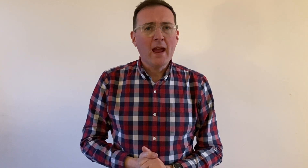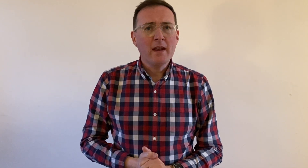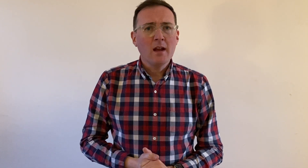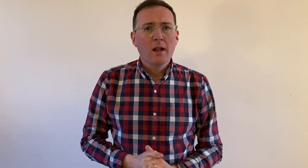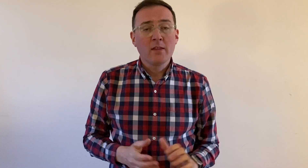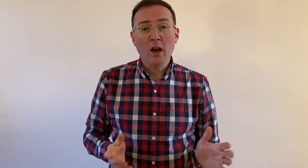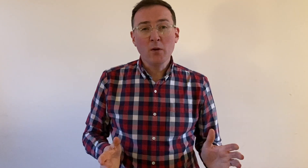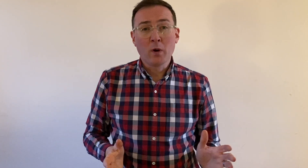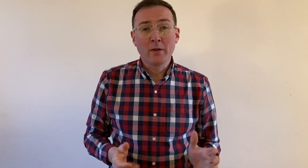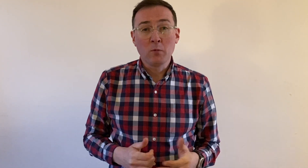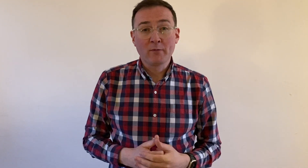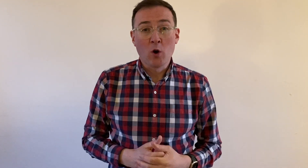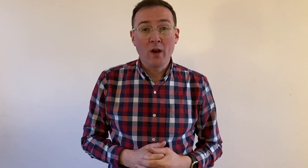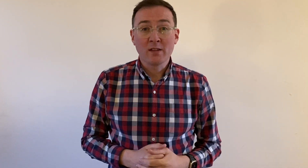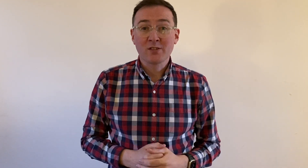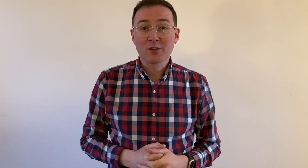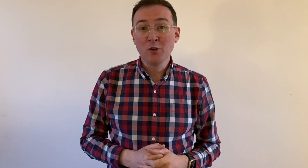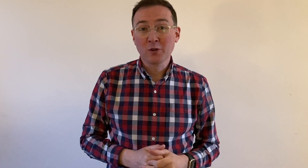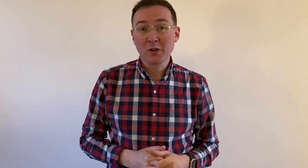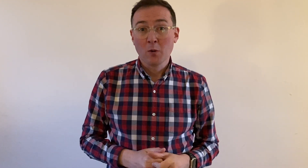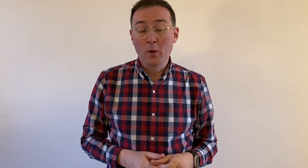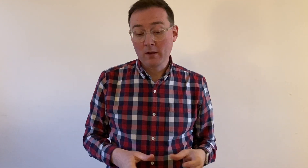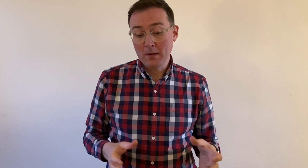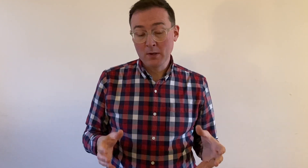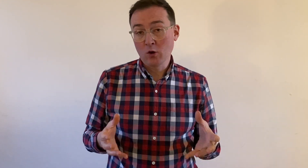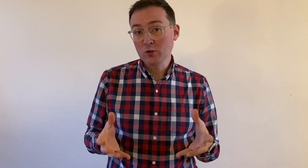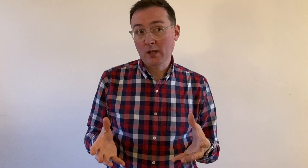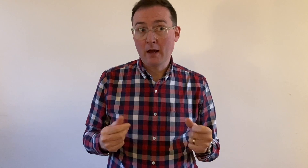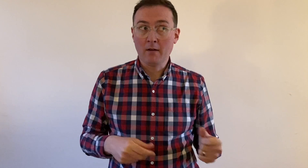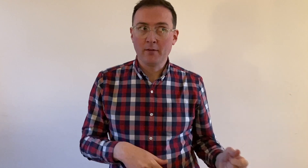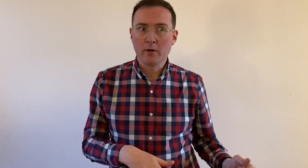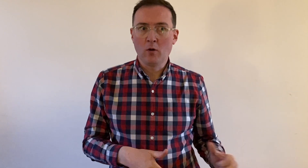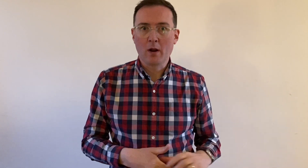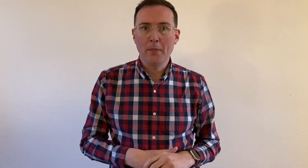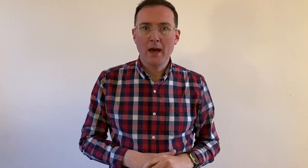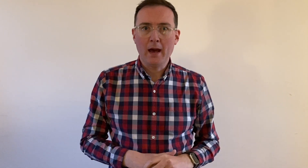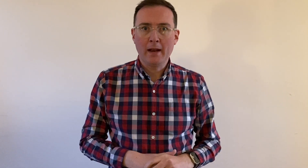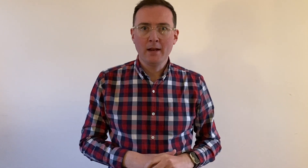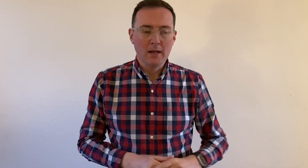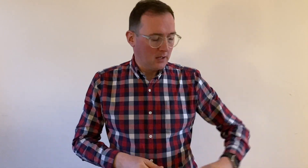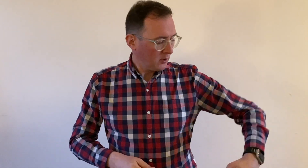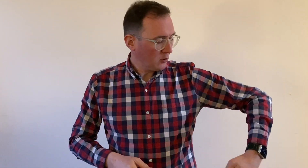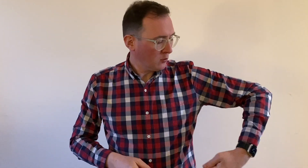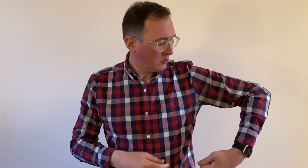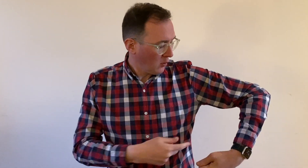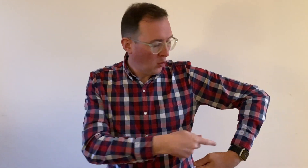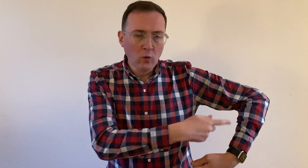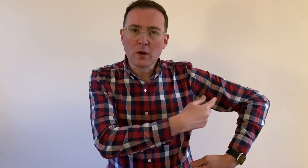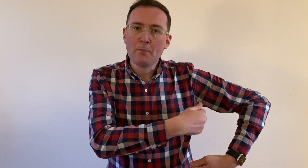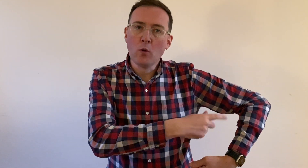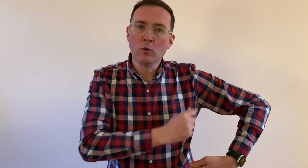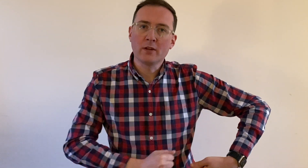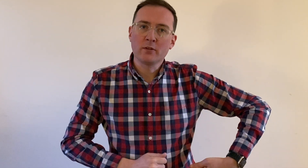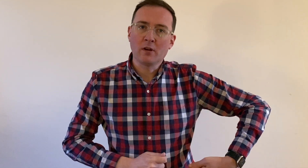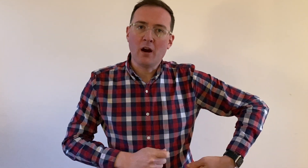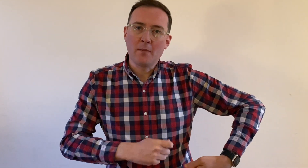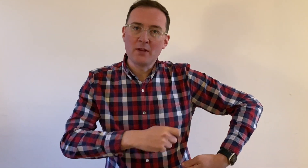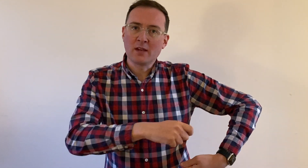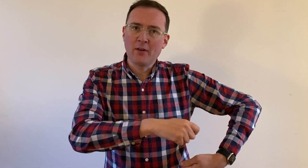Then the other one that we've got is to cook where you're maybe not using an oven or a pan. You hold a bowl under your arm and you give it a